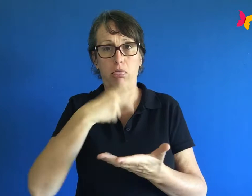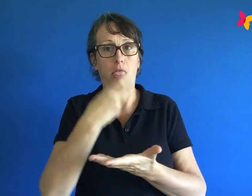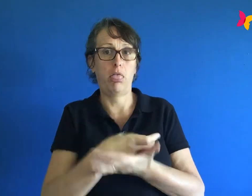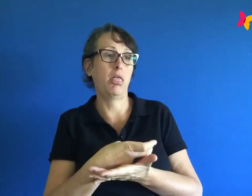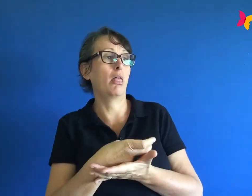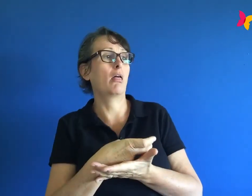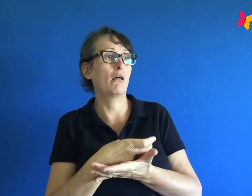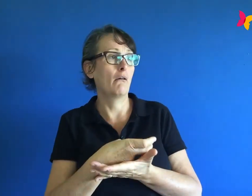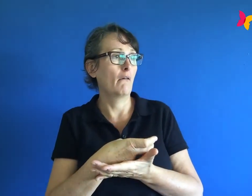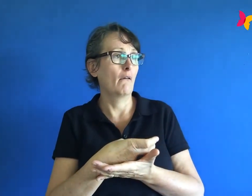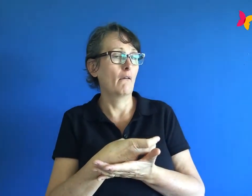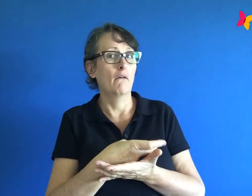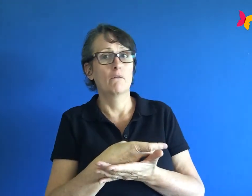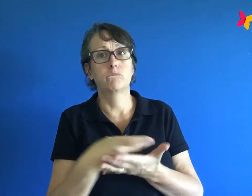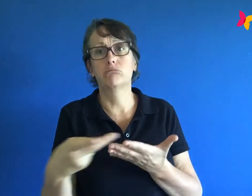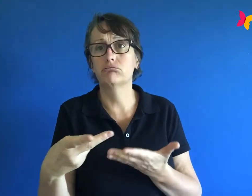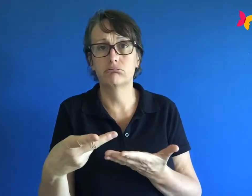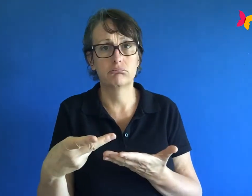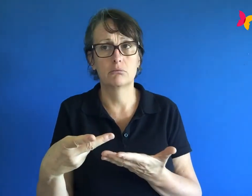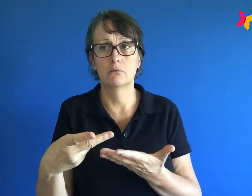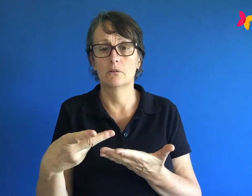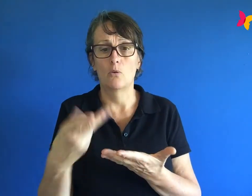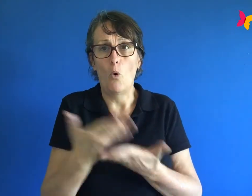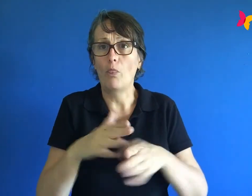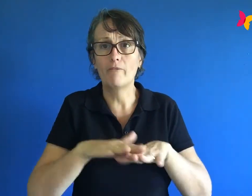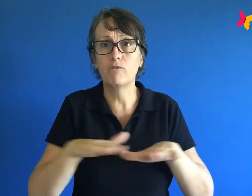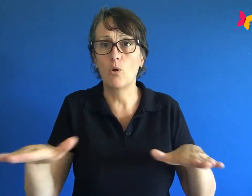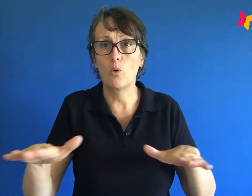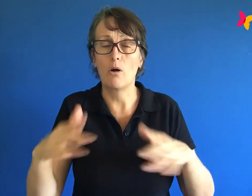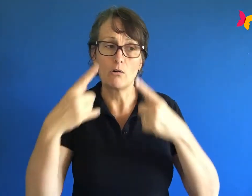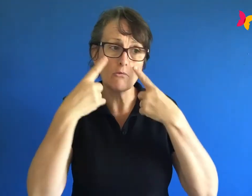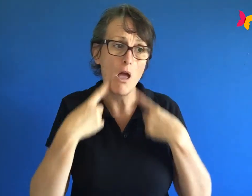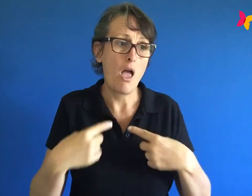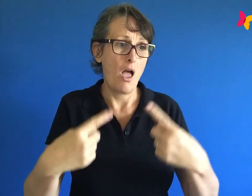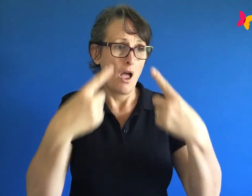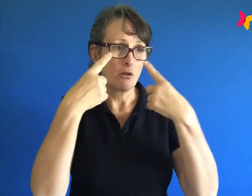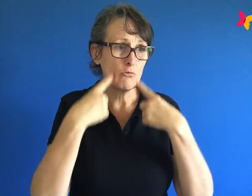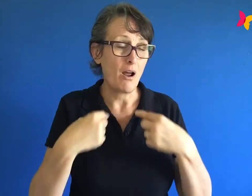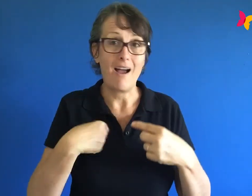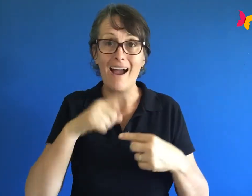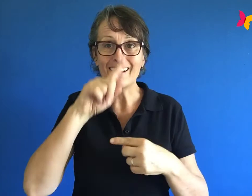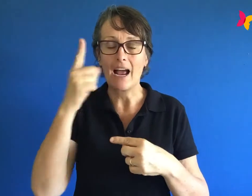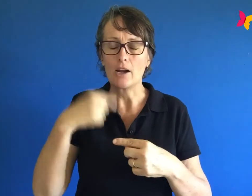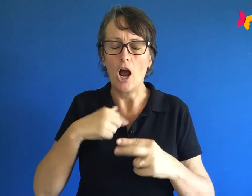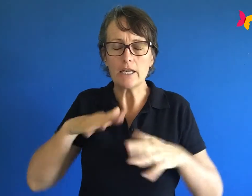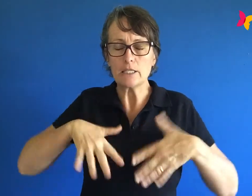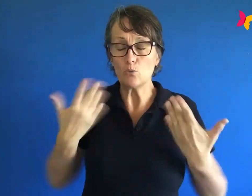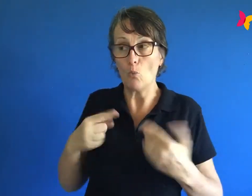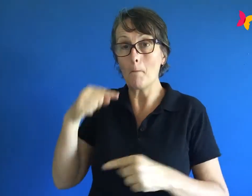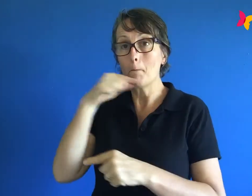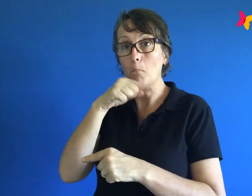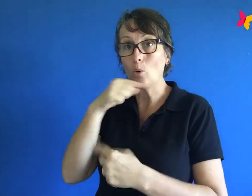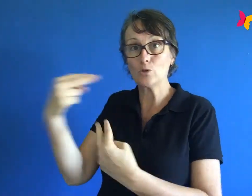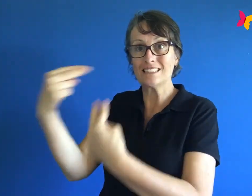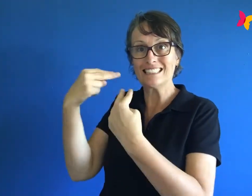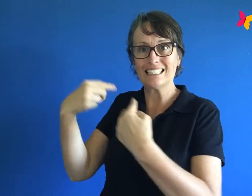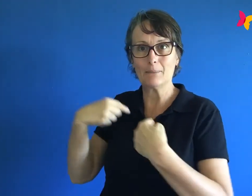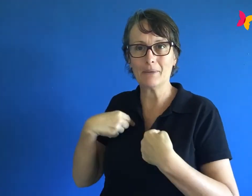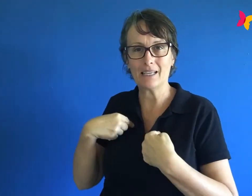dramatic collapse to the floor. And I just thought, James can't see me like this, Why was it important that he didn't see